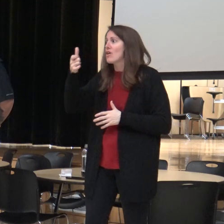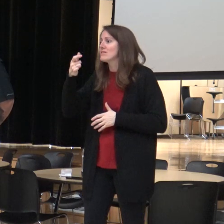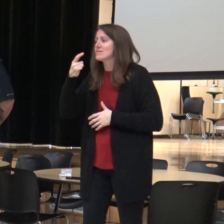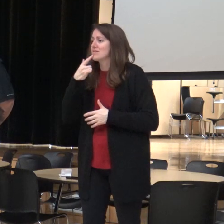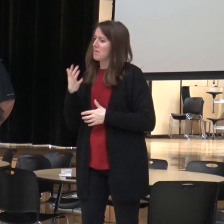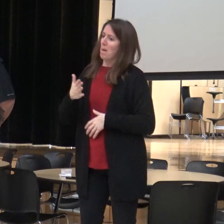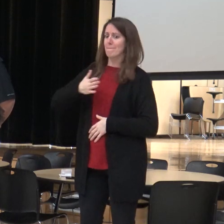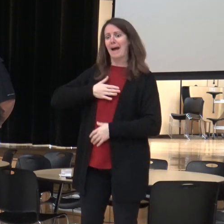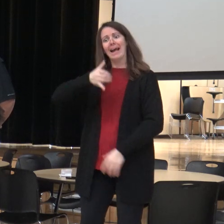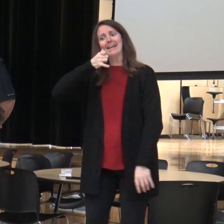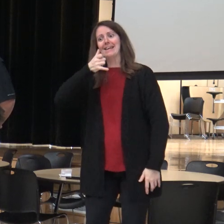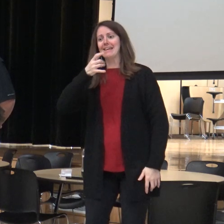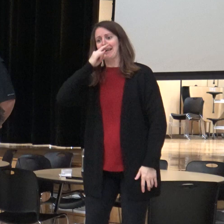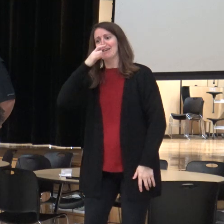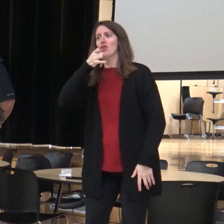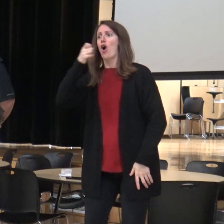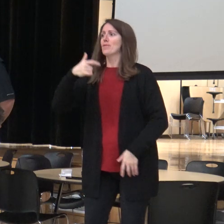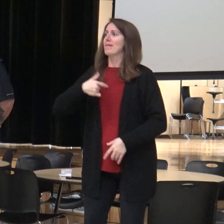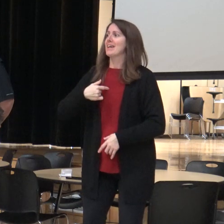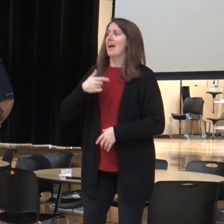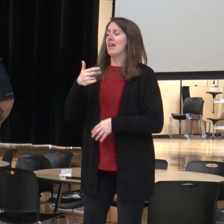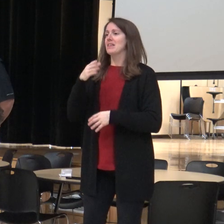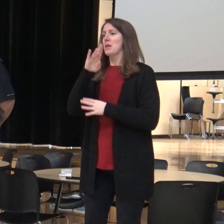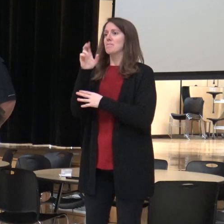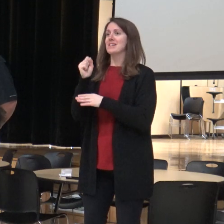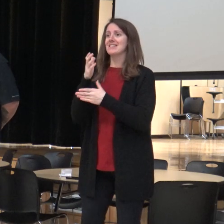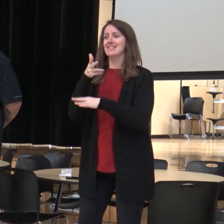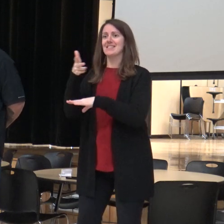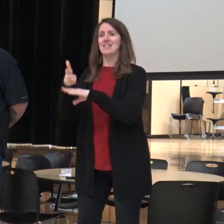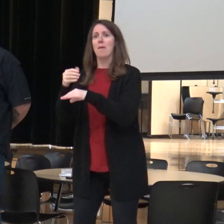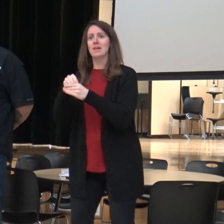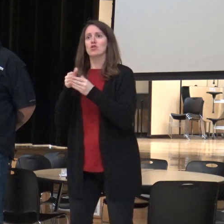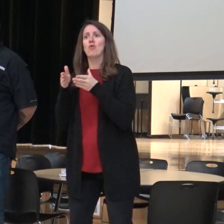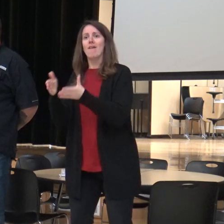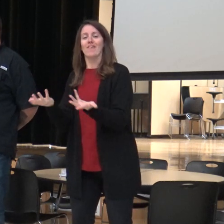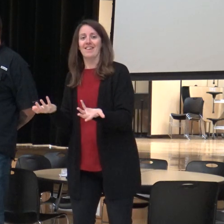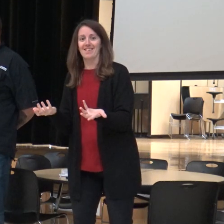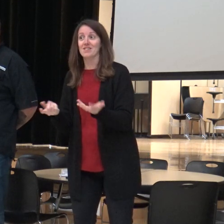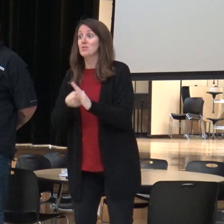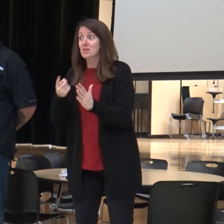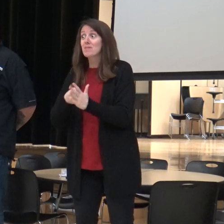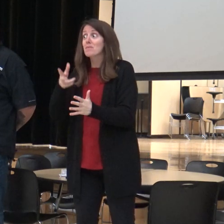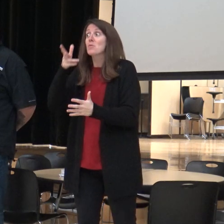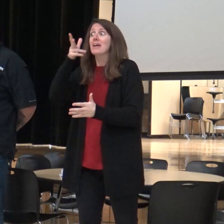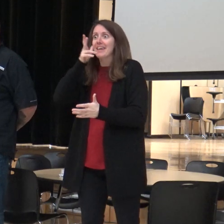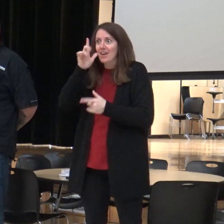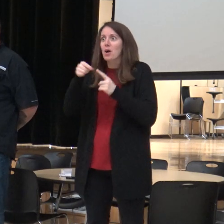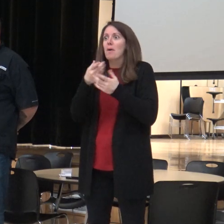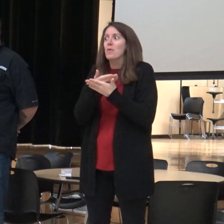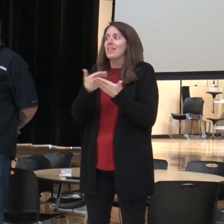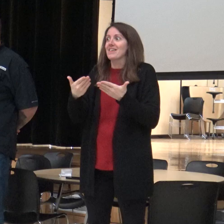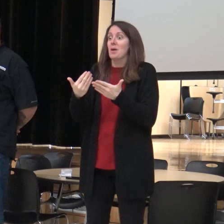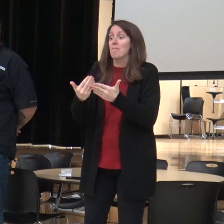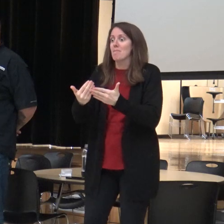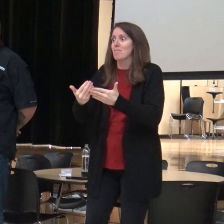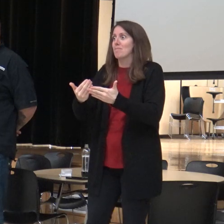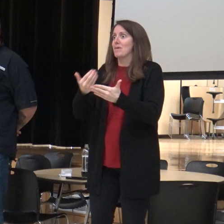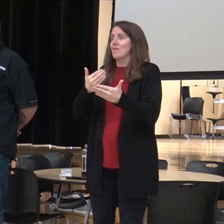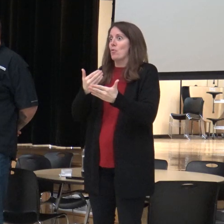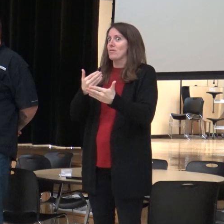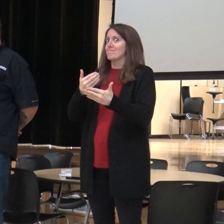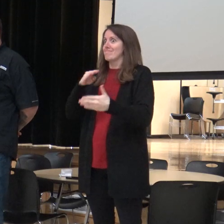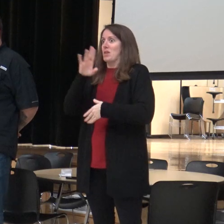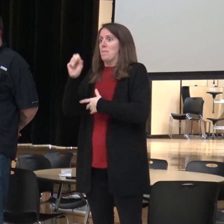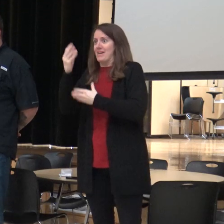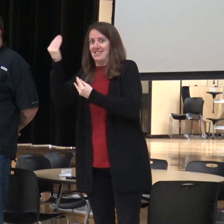driveway, right? So a parent's calling us before sometimes even the bus driver's been able to radio. That's just the instant access to information our kids are